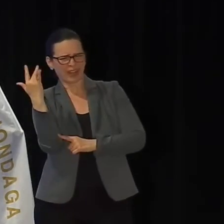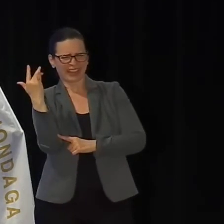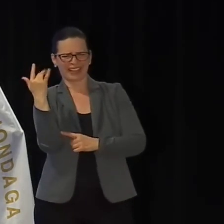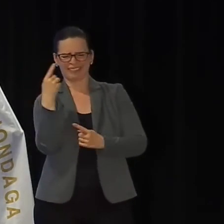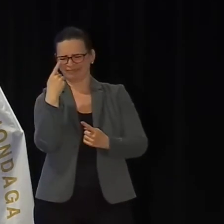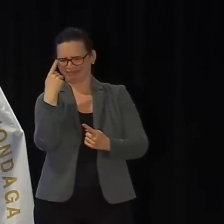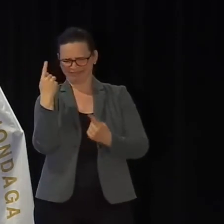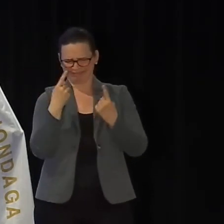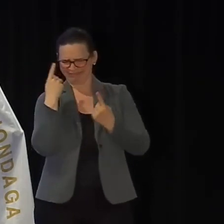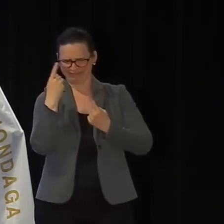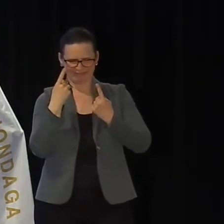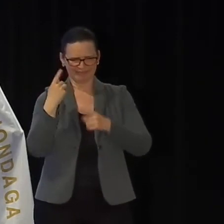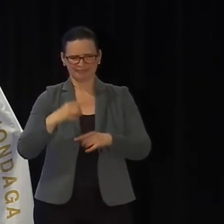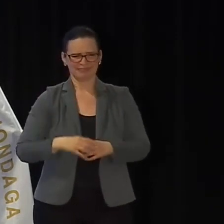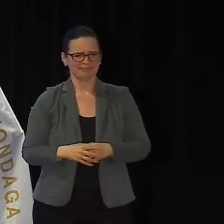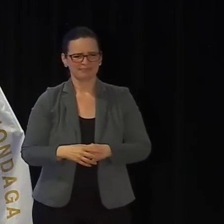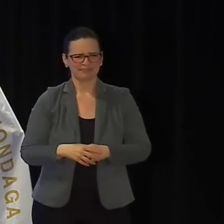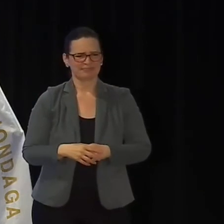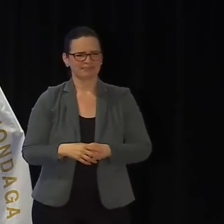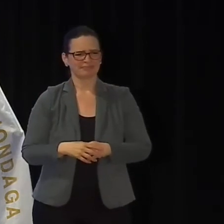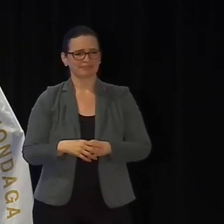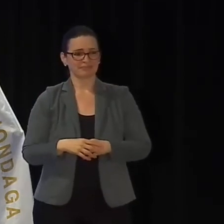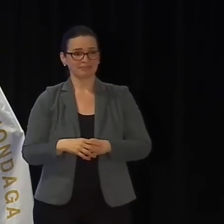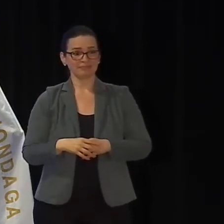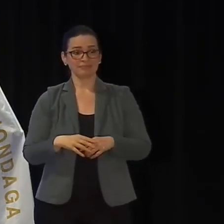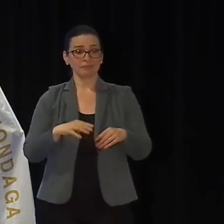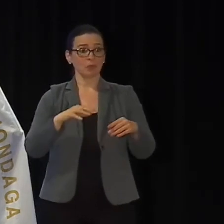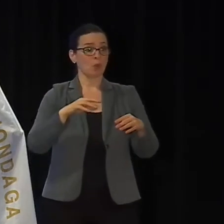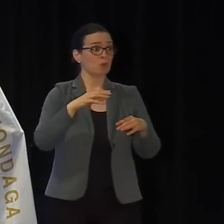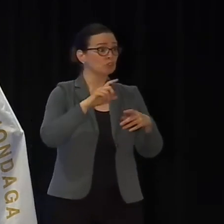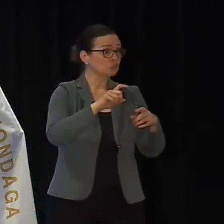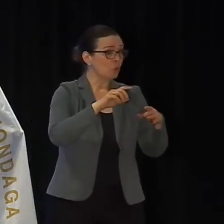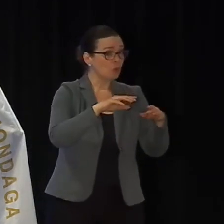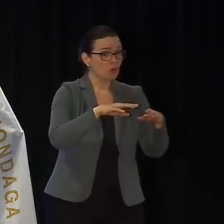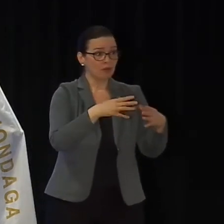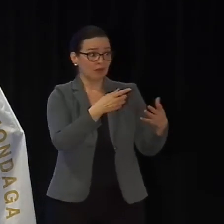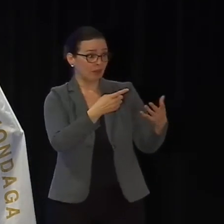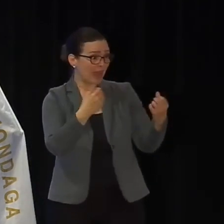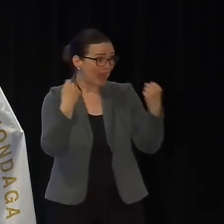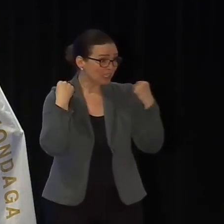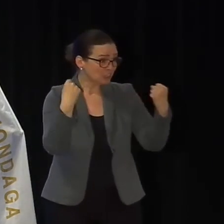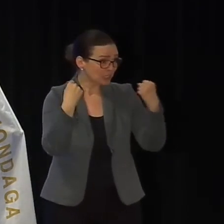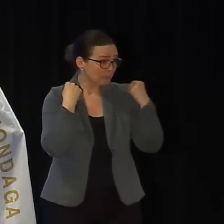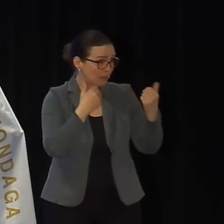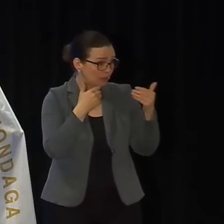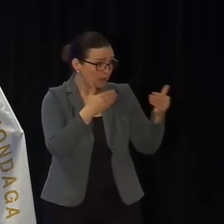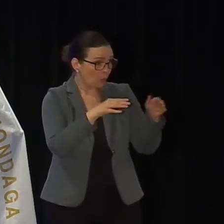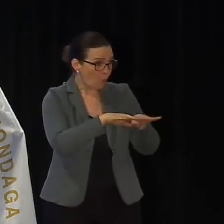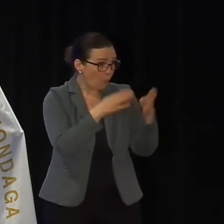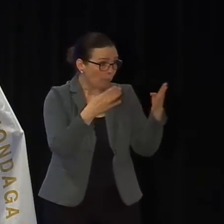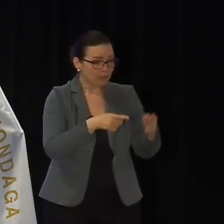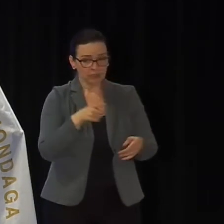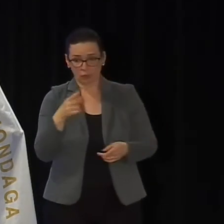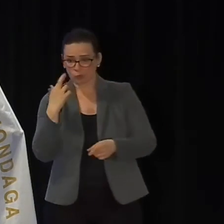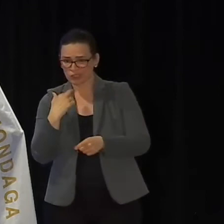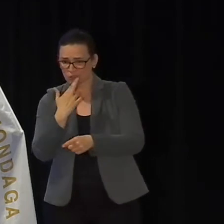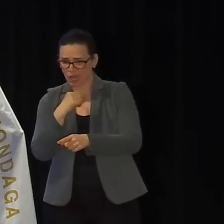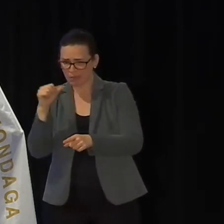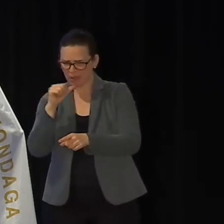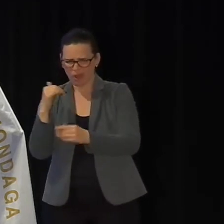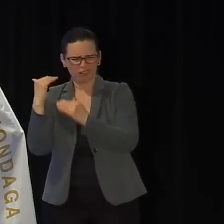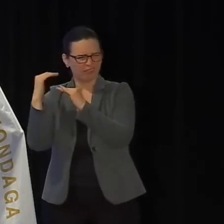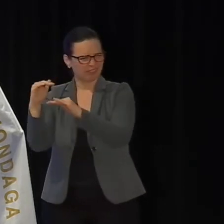other venues and fitness and gyms and stuff like that? Yeah, I think it's just an arbitrary decision right now, right? Because there's not